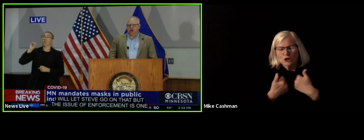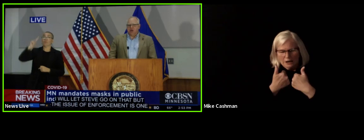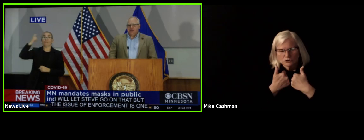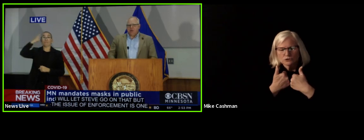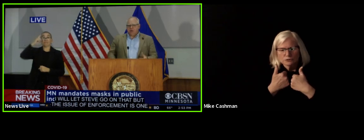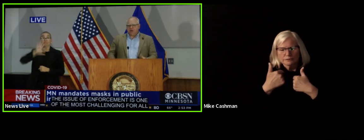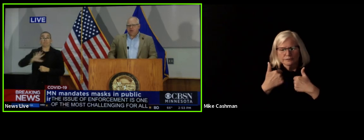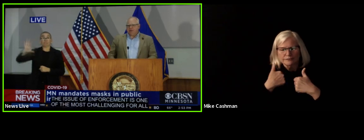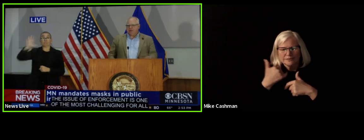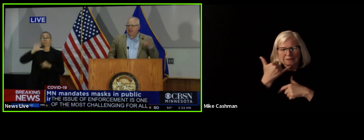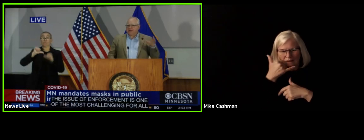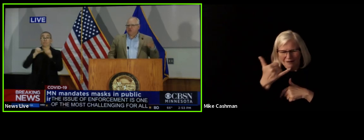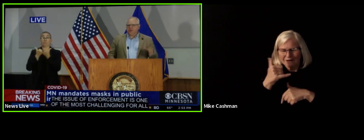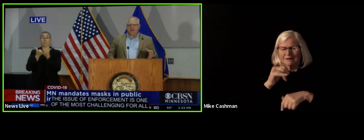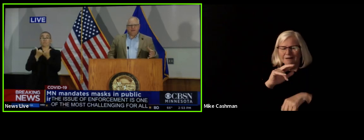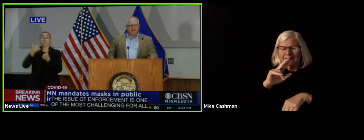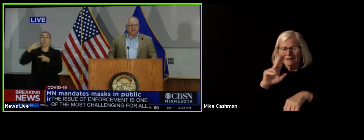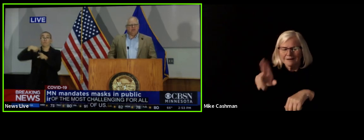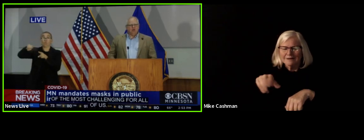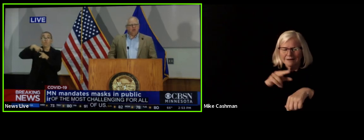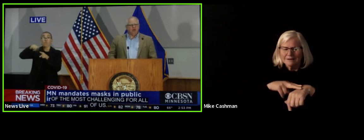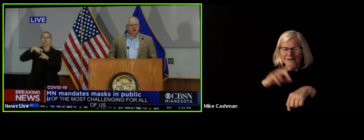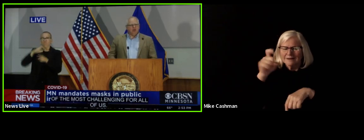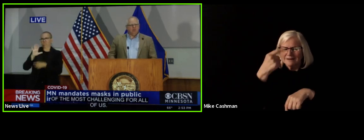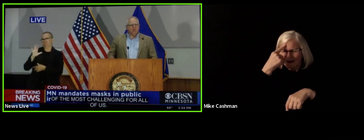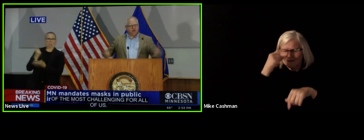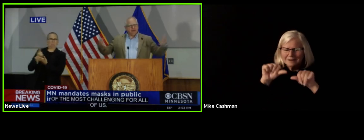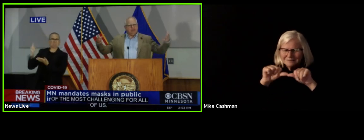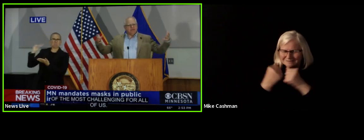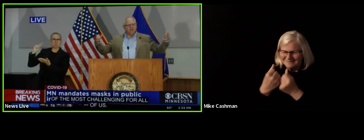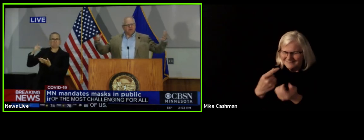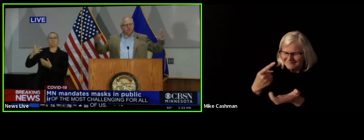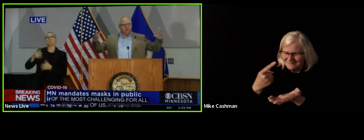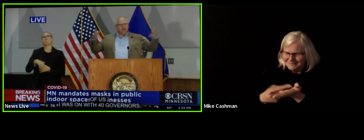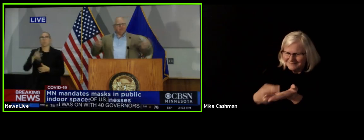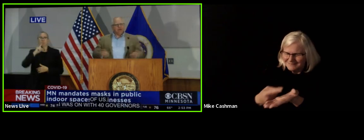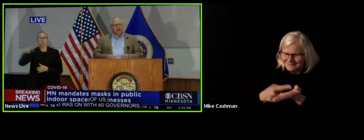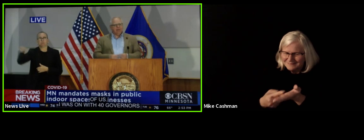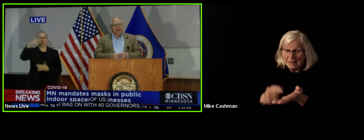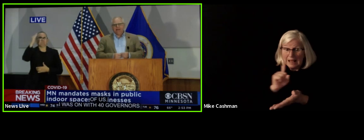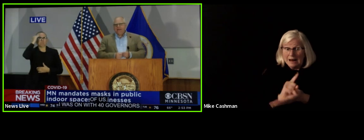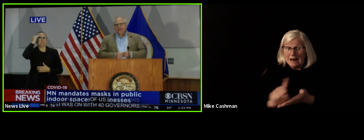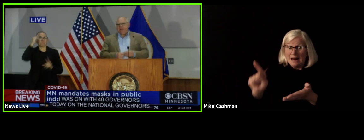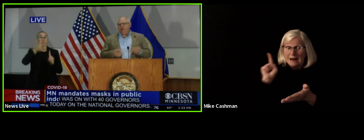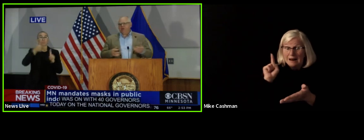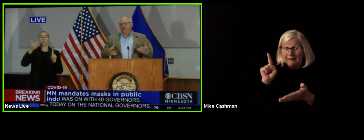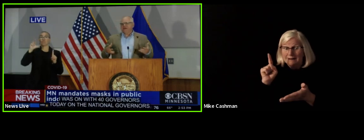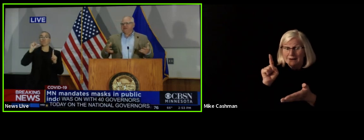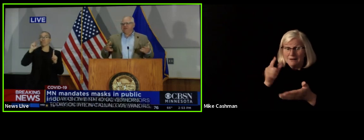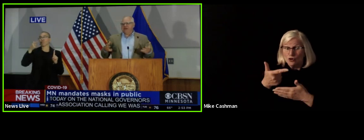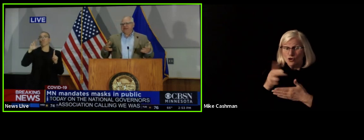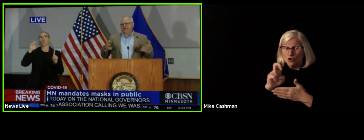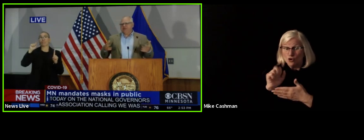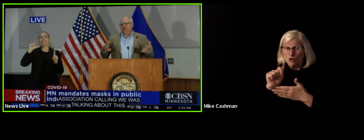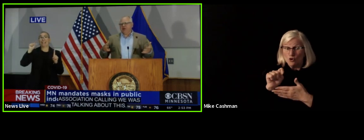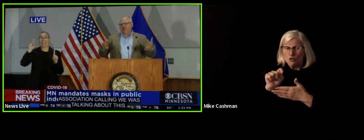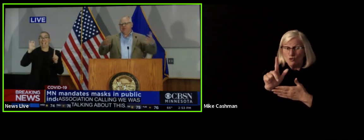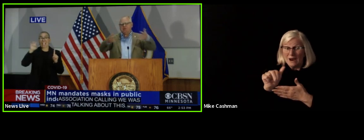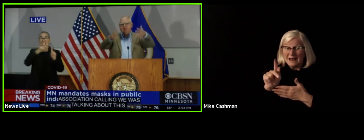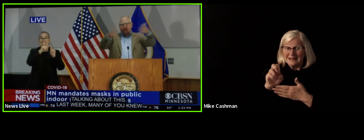call. We were talking about this. Last week, I think many of you know early on, the Great Lakes governors formed kind of a compact. And what we think is if we can get